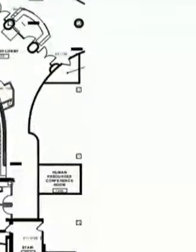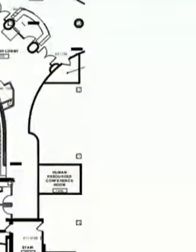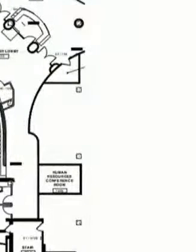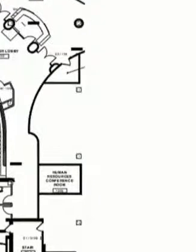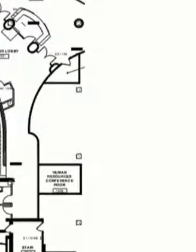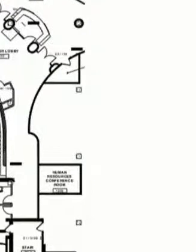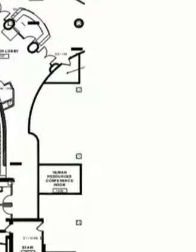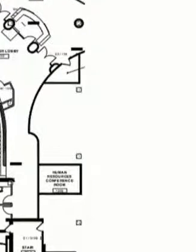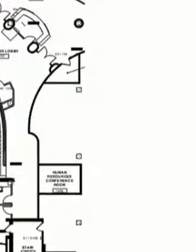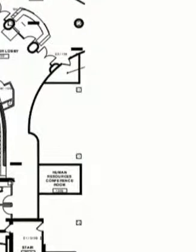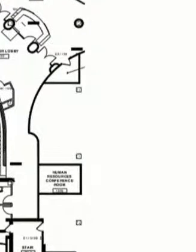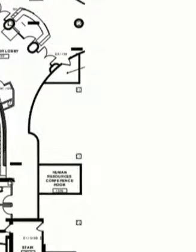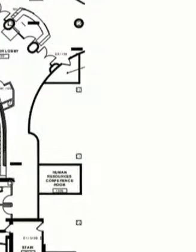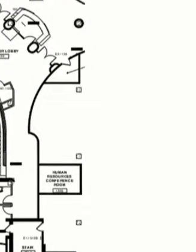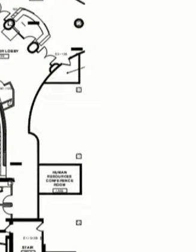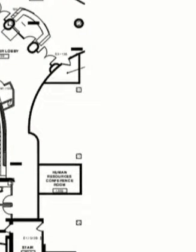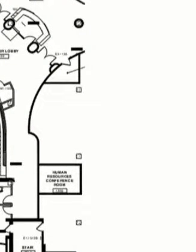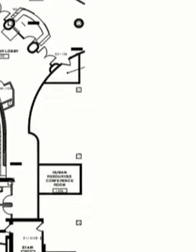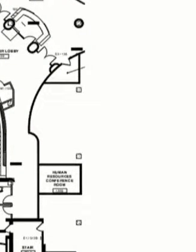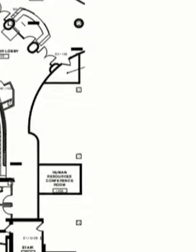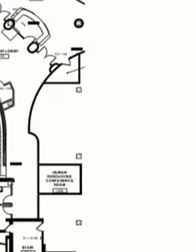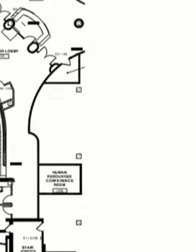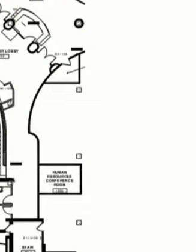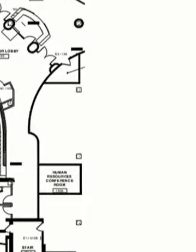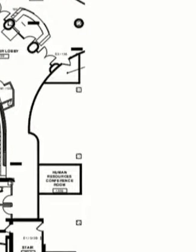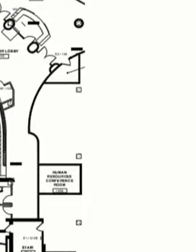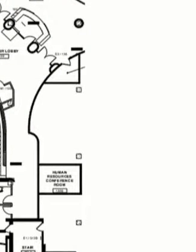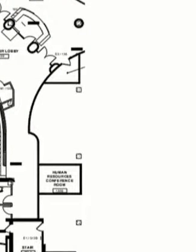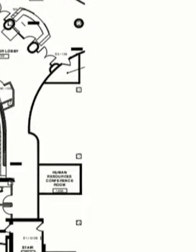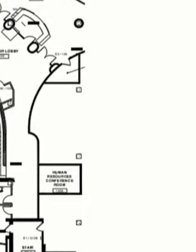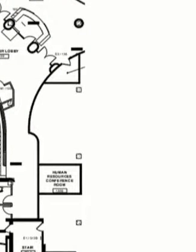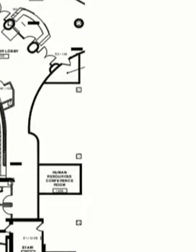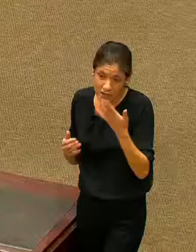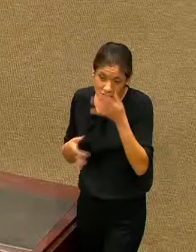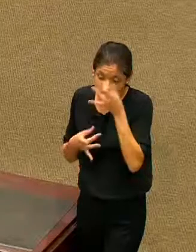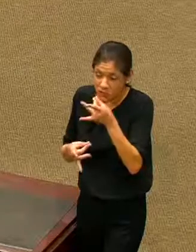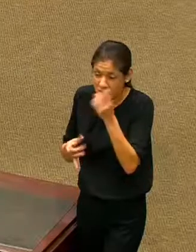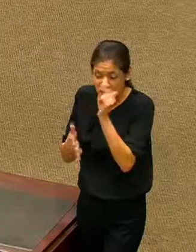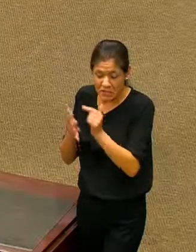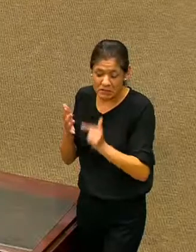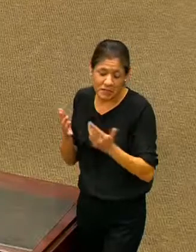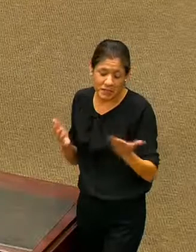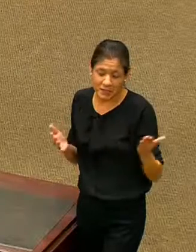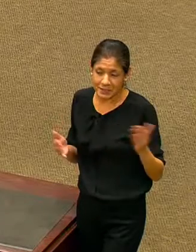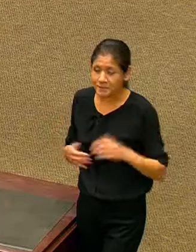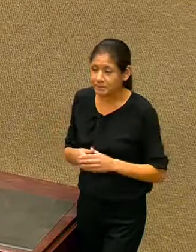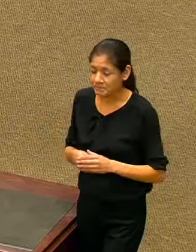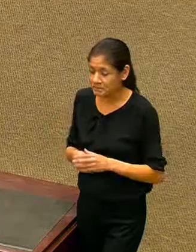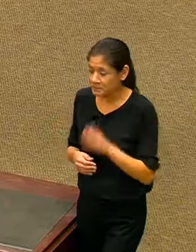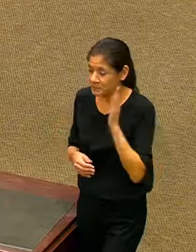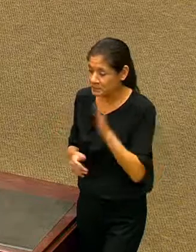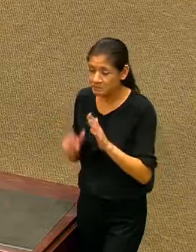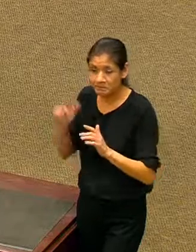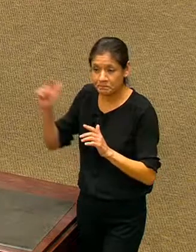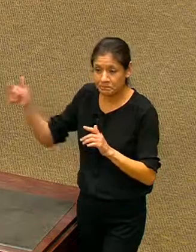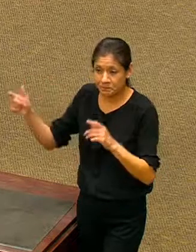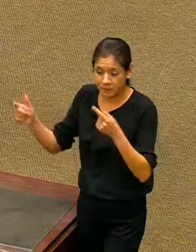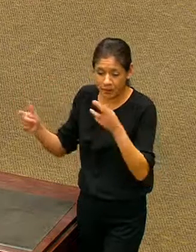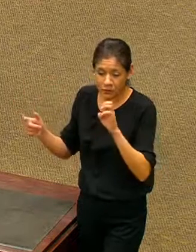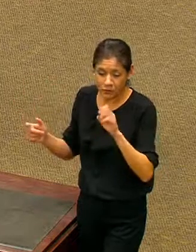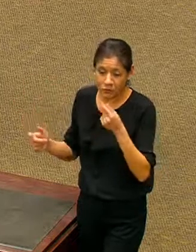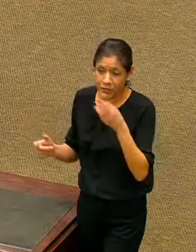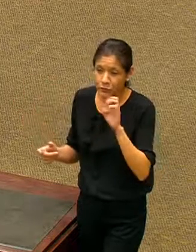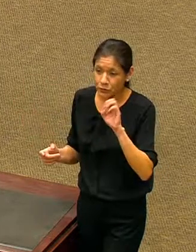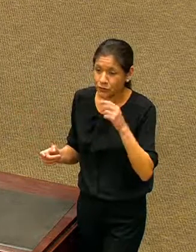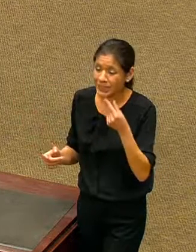With that, we can get into some of the fun stuff, some of the stuff that's interesting to folks. I'm going to hand off to Greg Reed from Brinkley